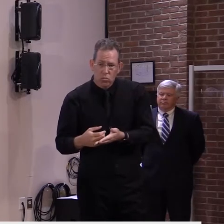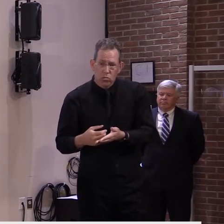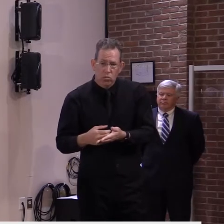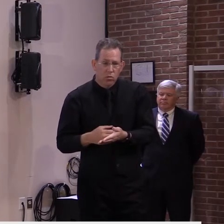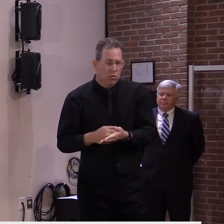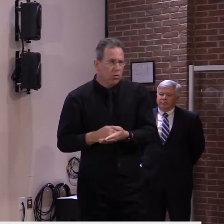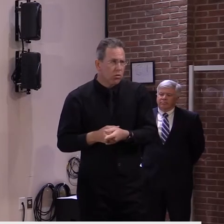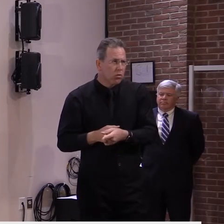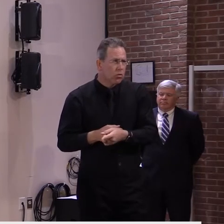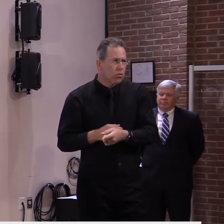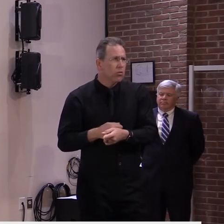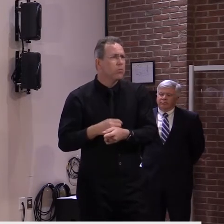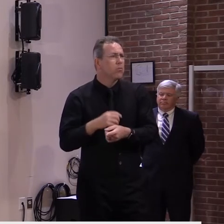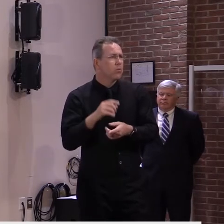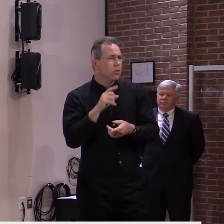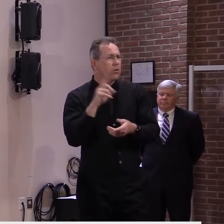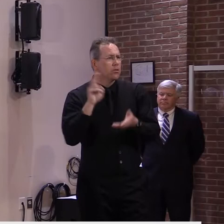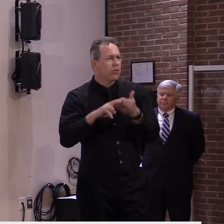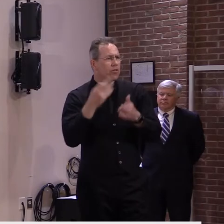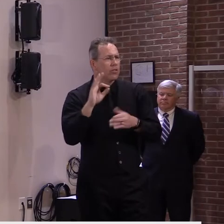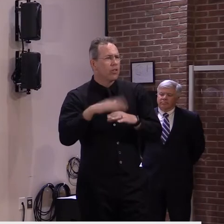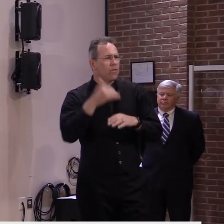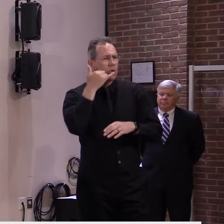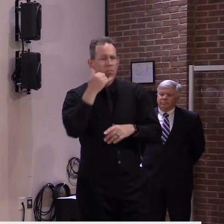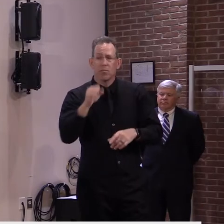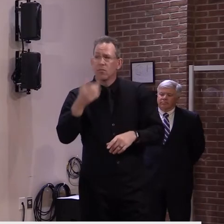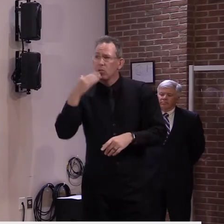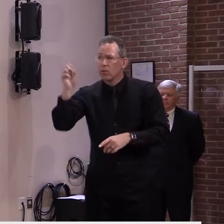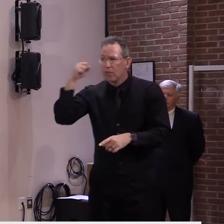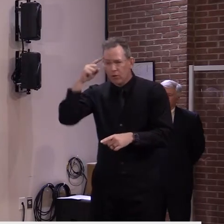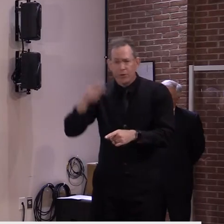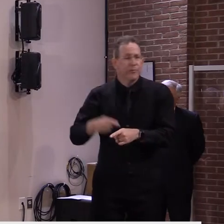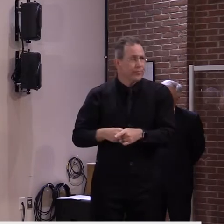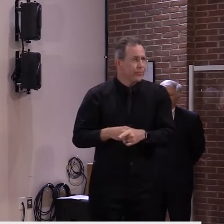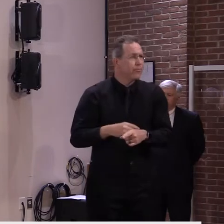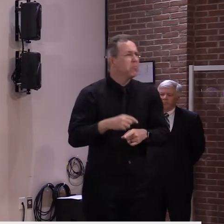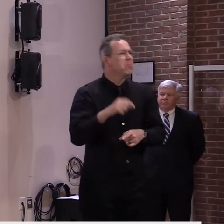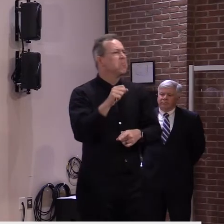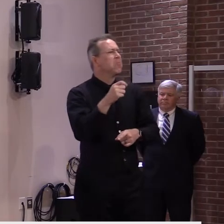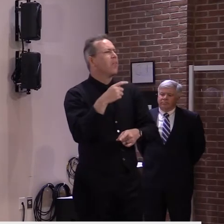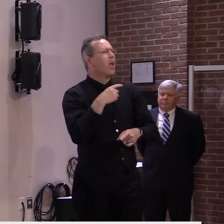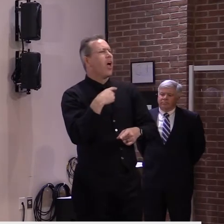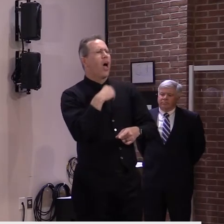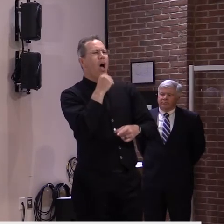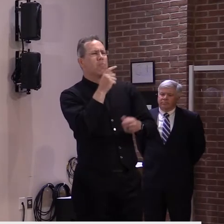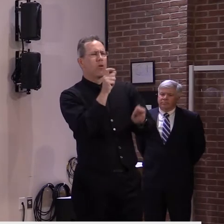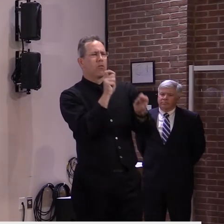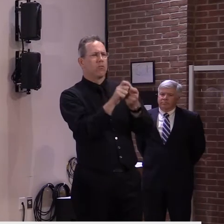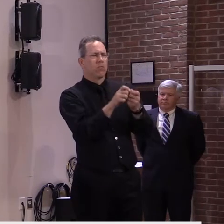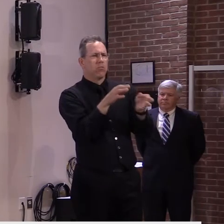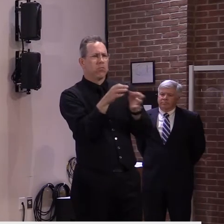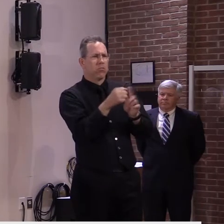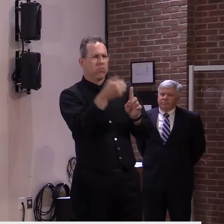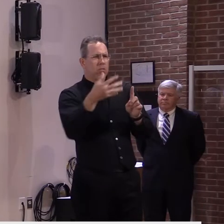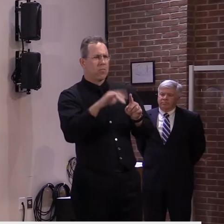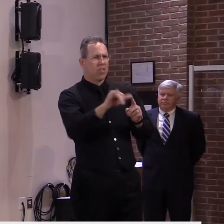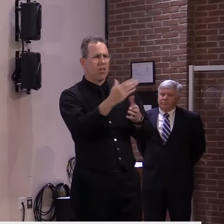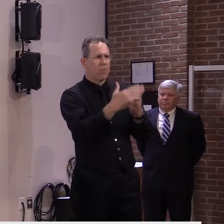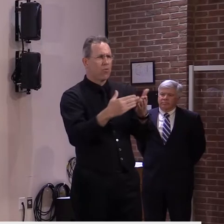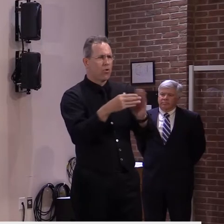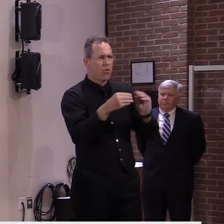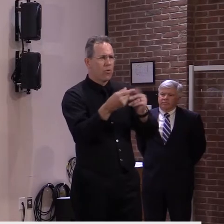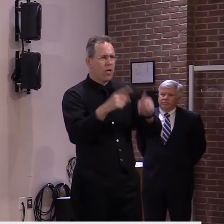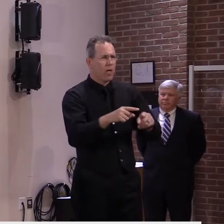Yeah, thank you, Governor. Yeah, I won't comment on the specific case, but I agree the governor's observation that often